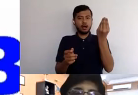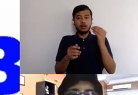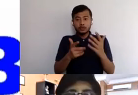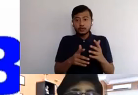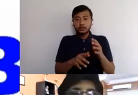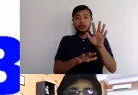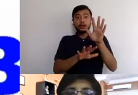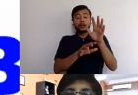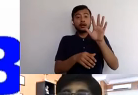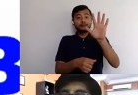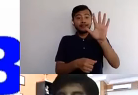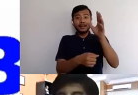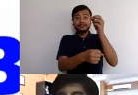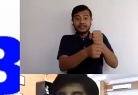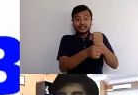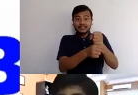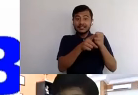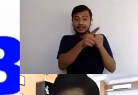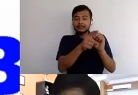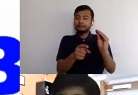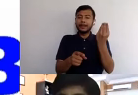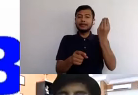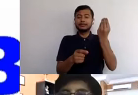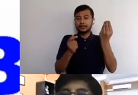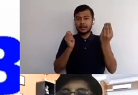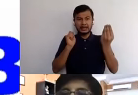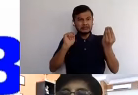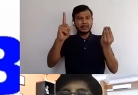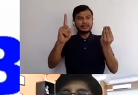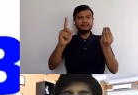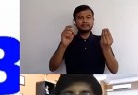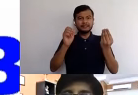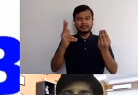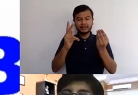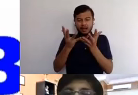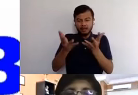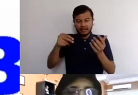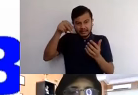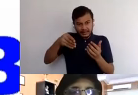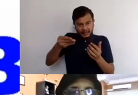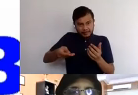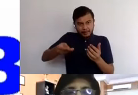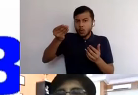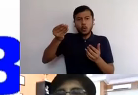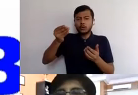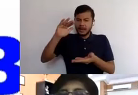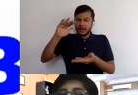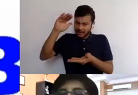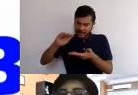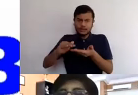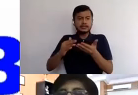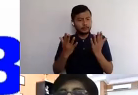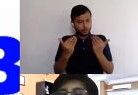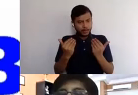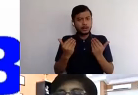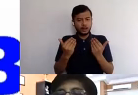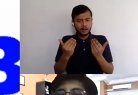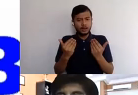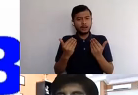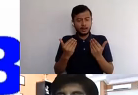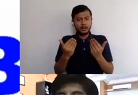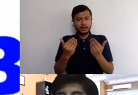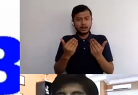it is necessary to reduce the cost and the resource consumption. And in this context, we feel that Wi-Fi 6